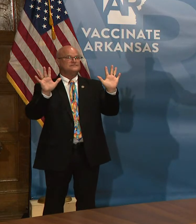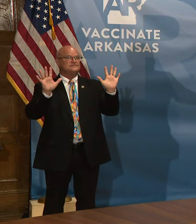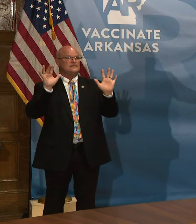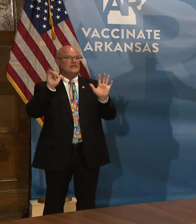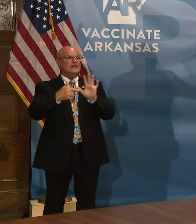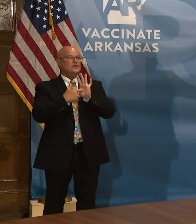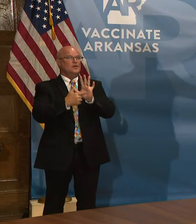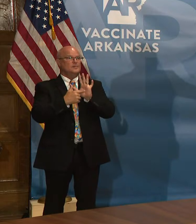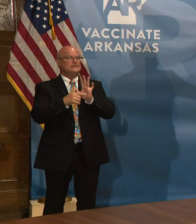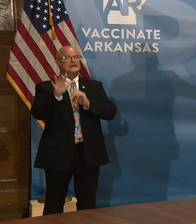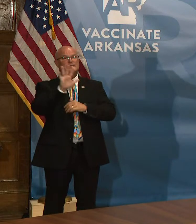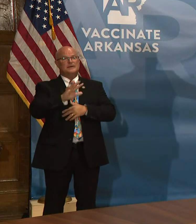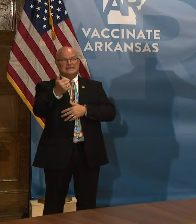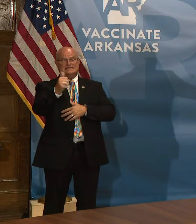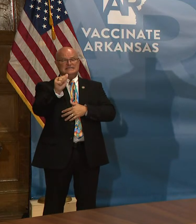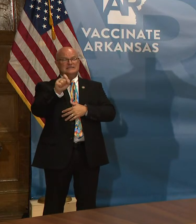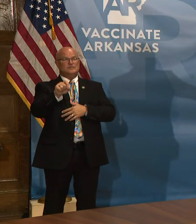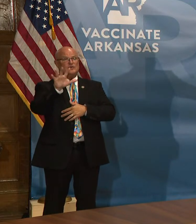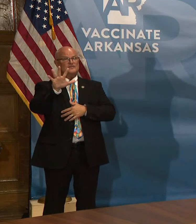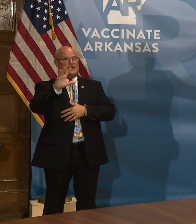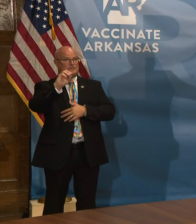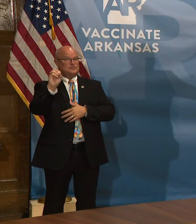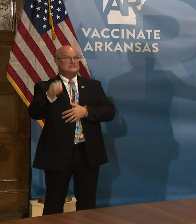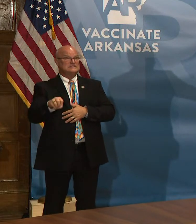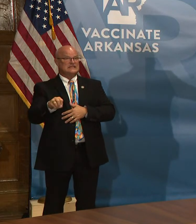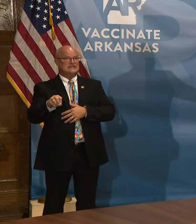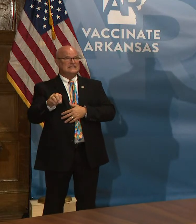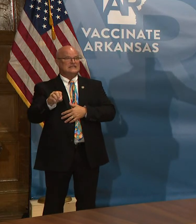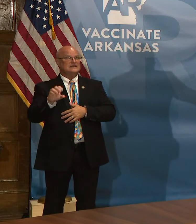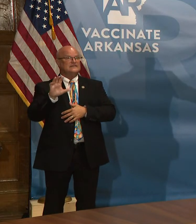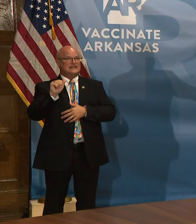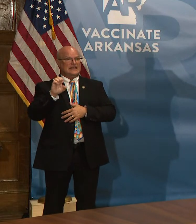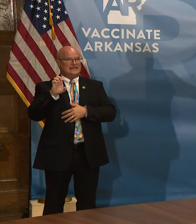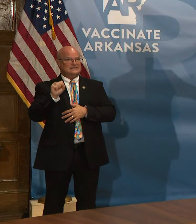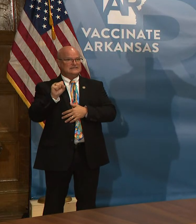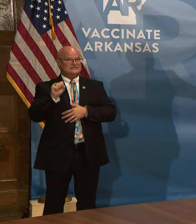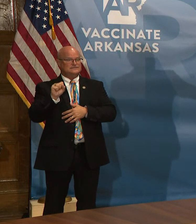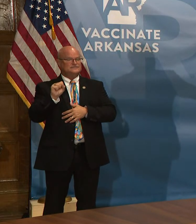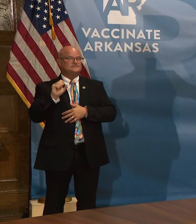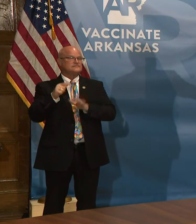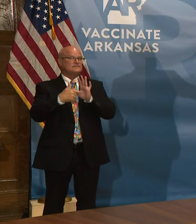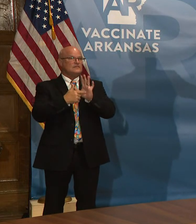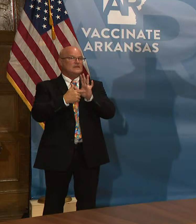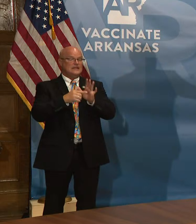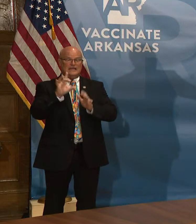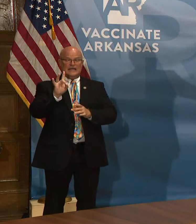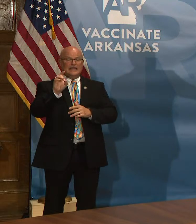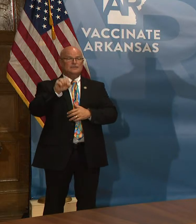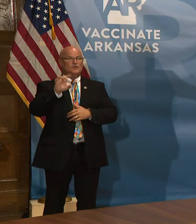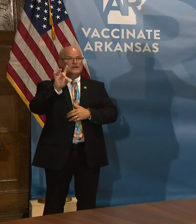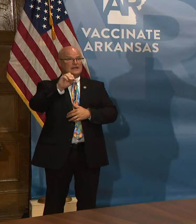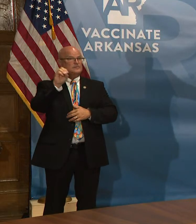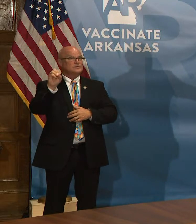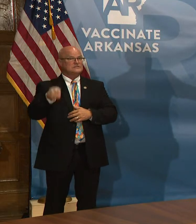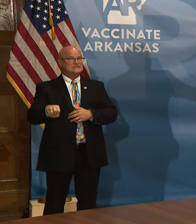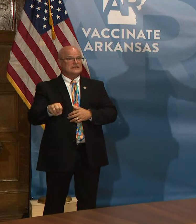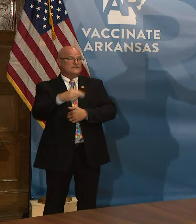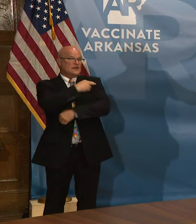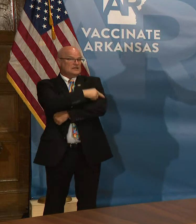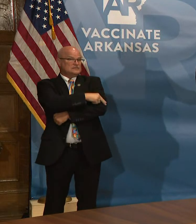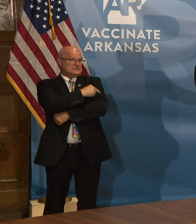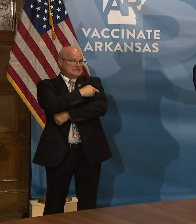That represents only 10.5% of the cases. It only represents 8.8% of